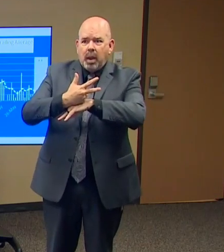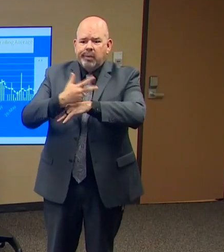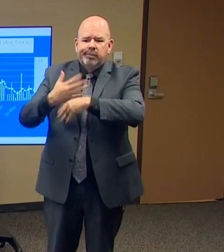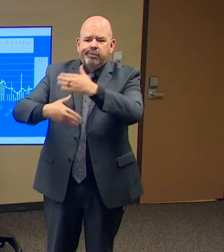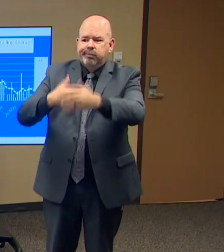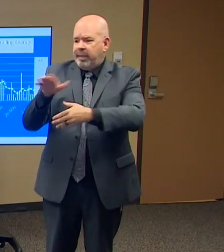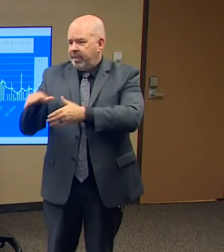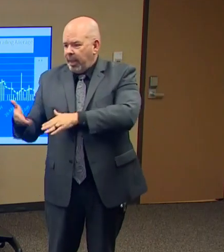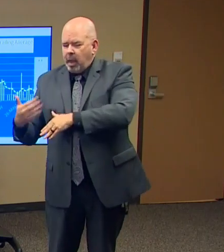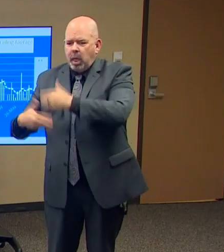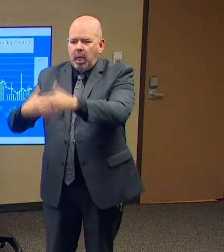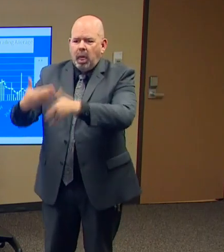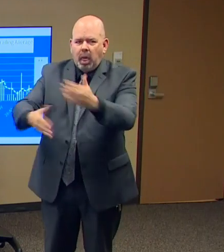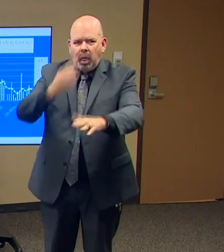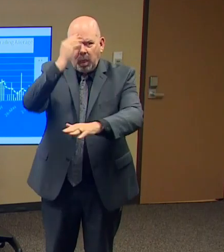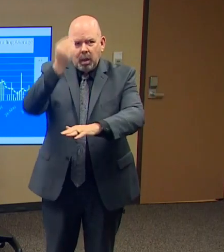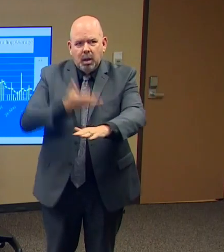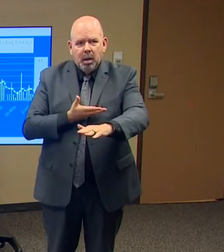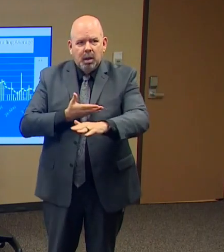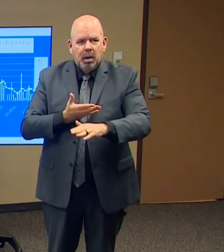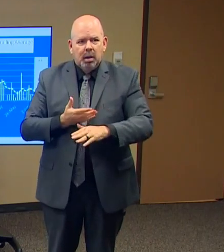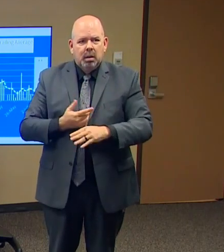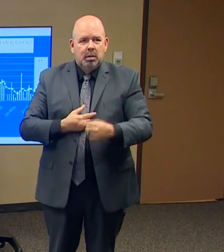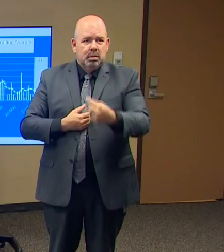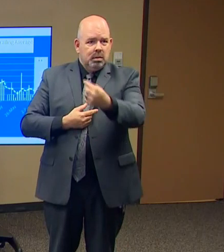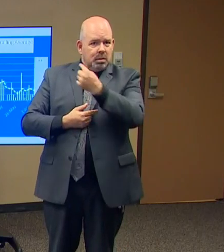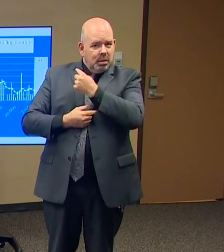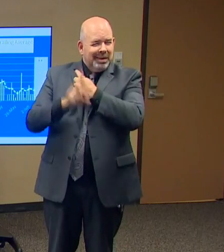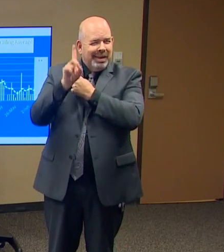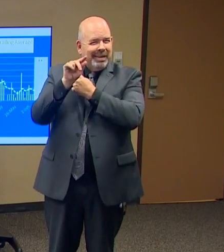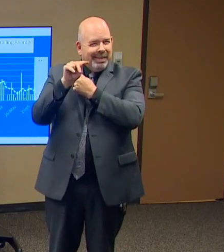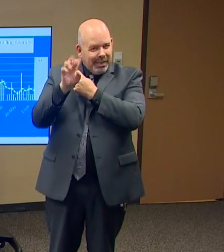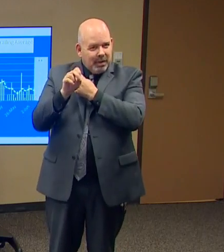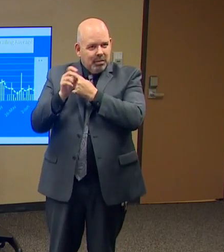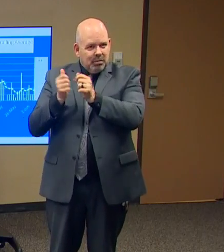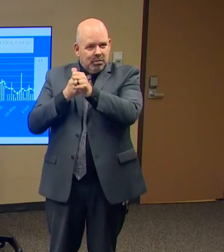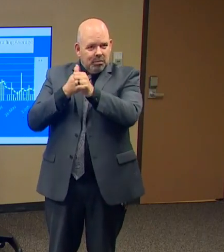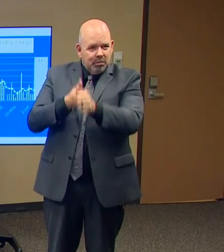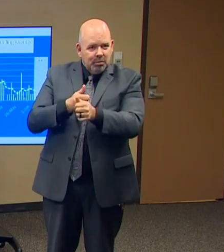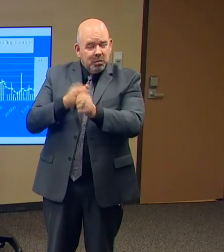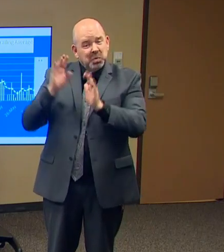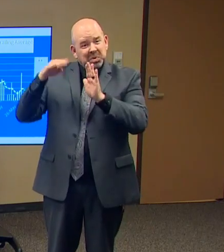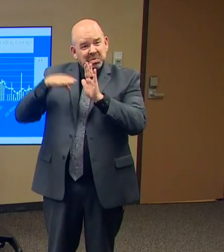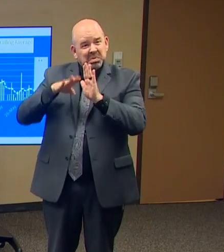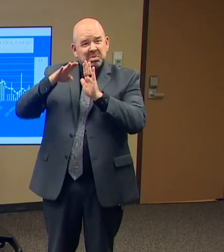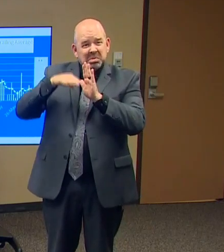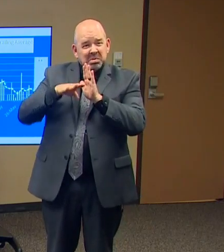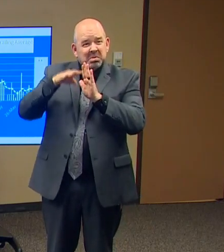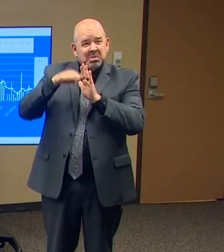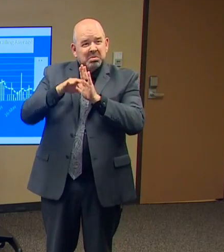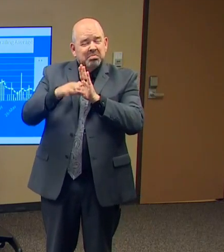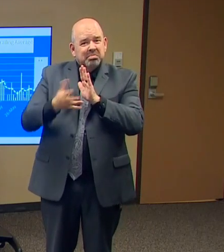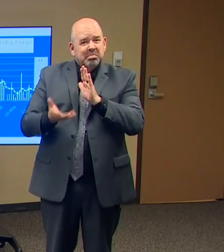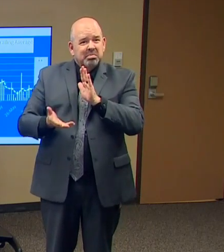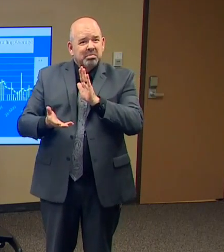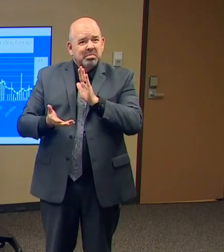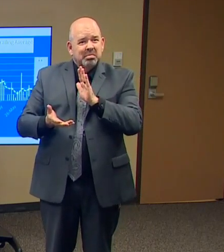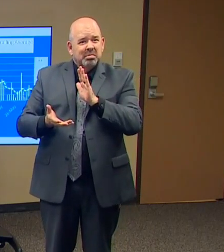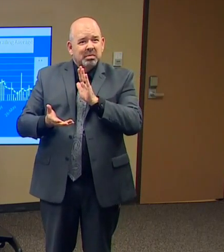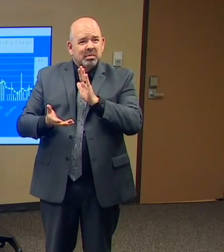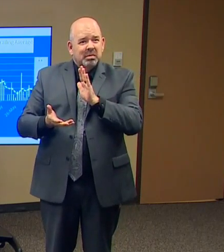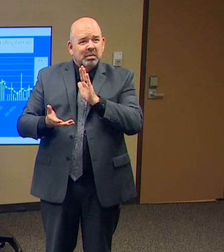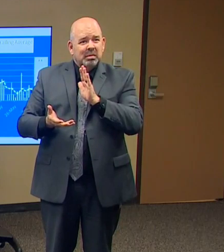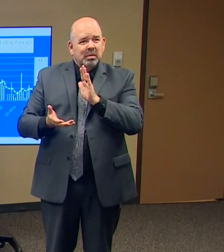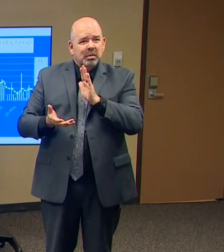deaths, but these are by the actual dates of death. Those have been relatively flat, but keep in mind the latter, there's